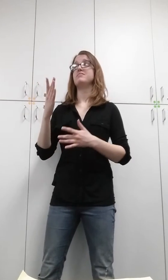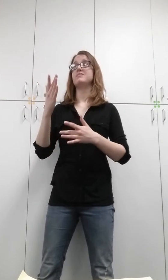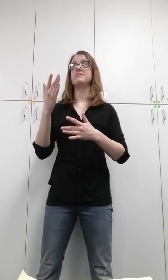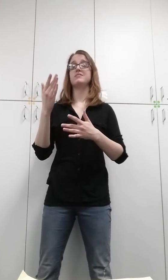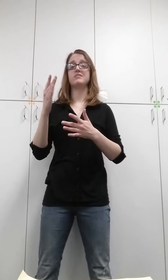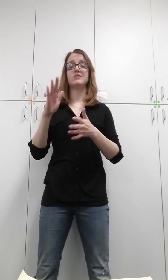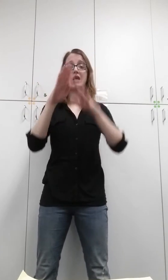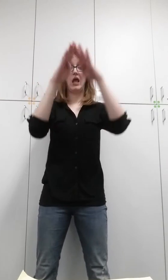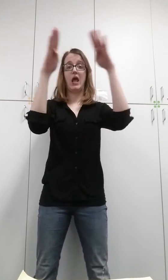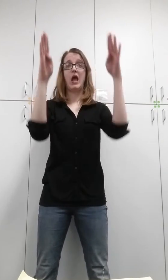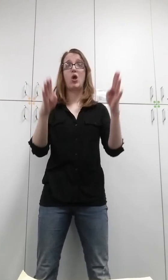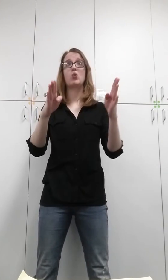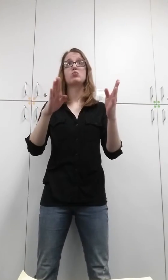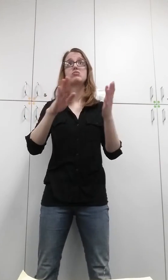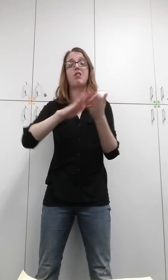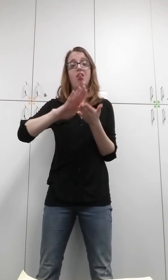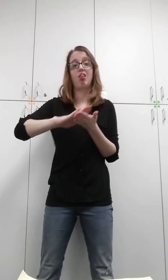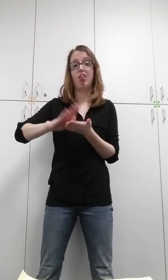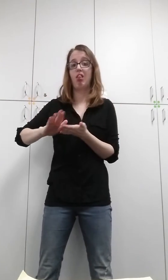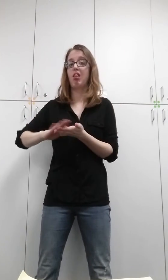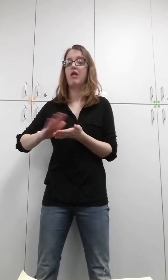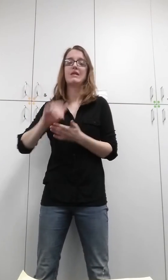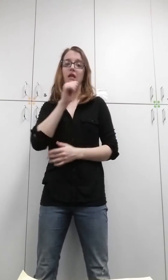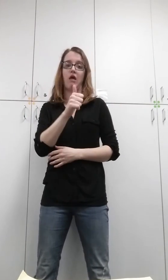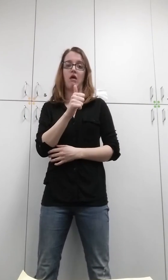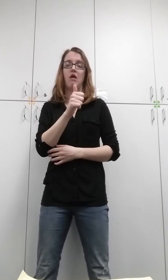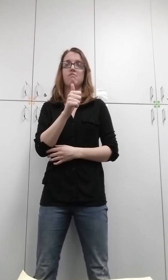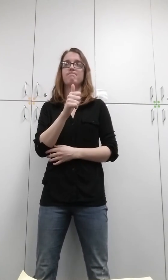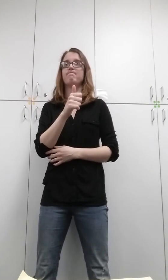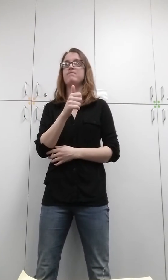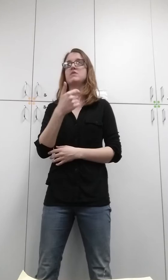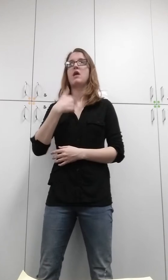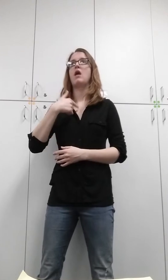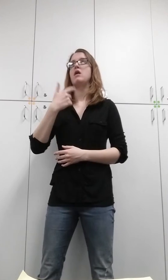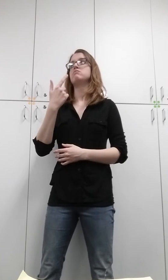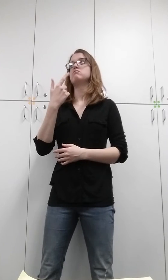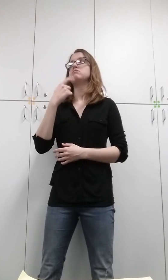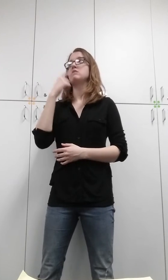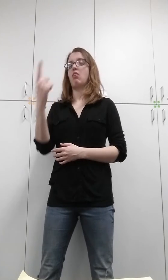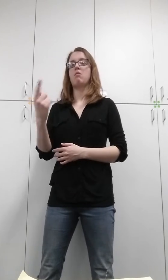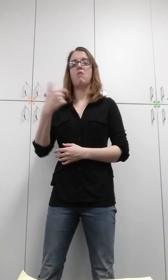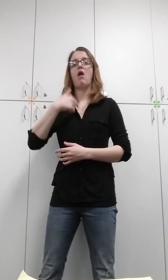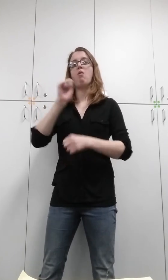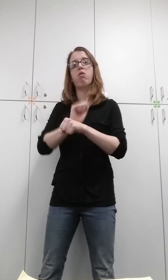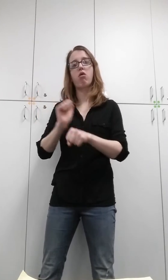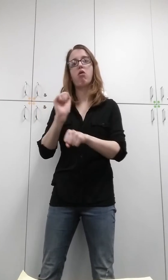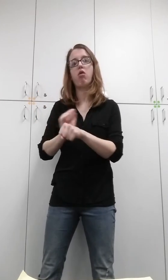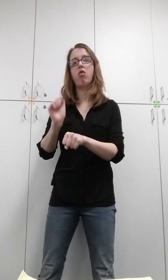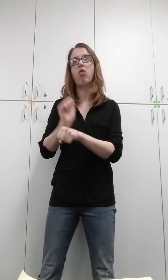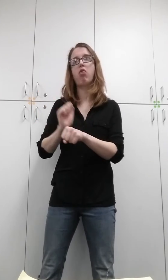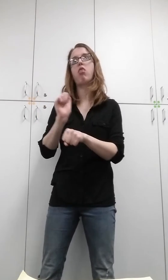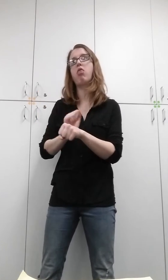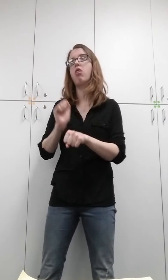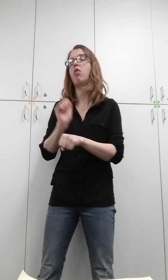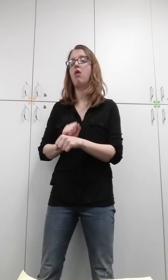like reminding him that I work for a living as well, and we just went back and forth continuously. That's how we talk in English, right?